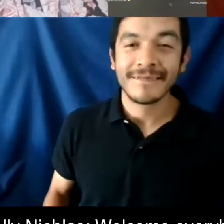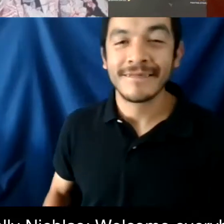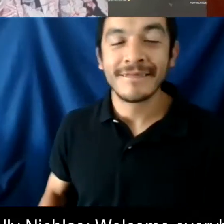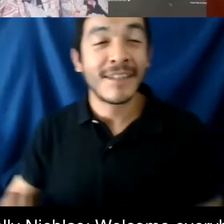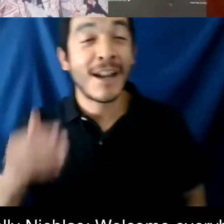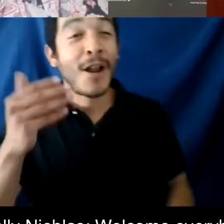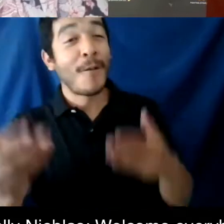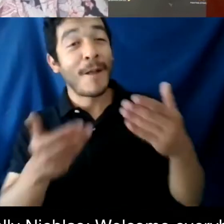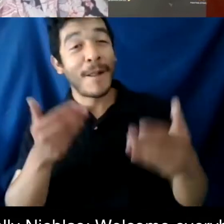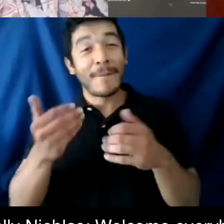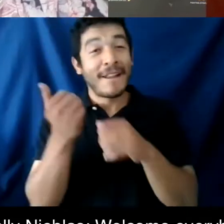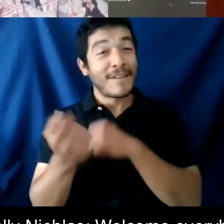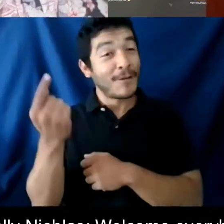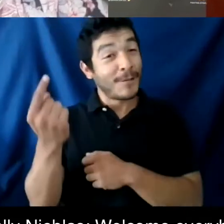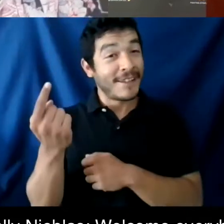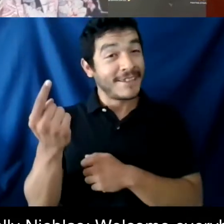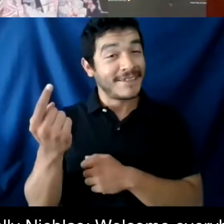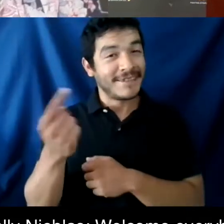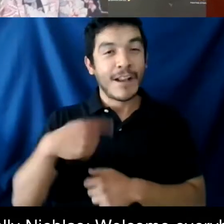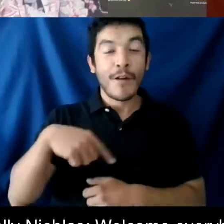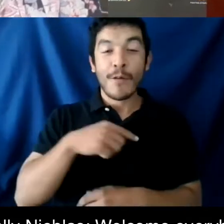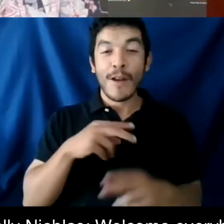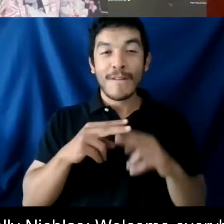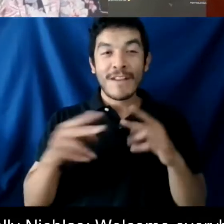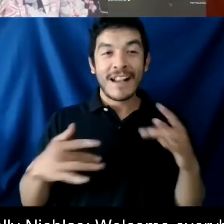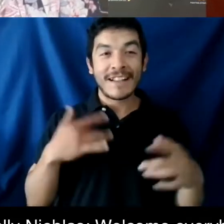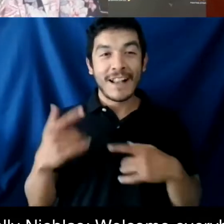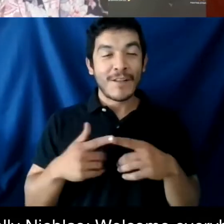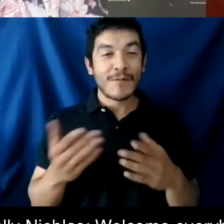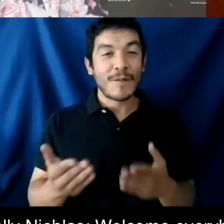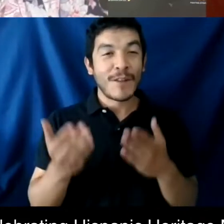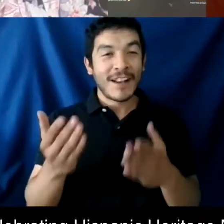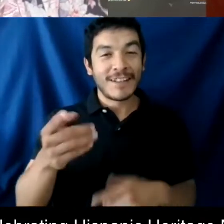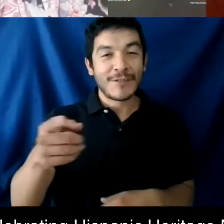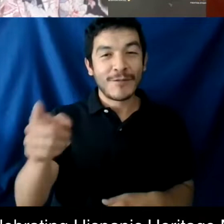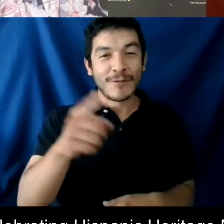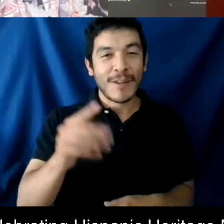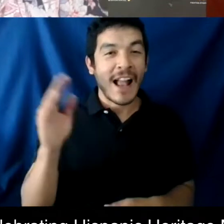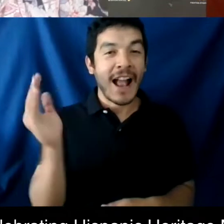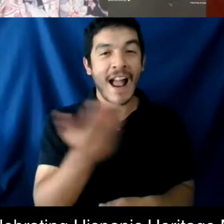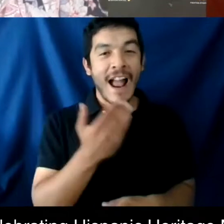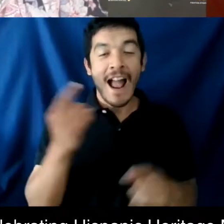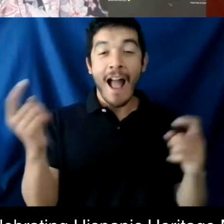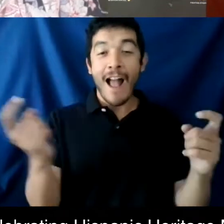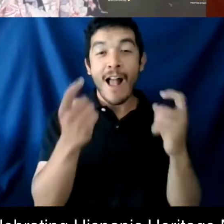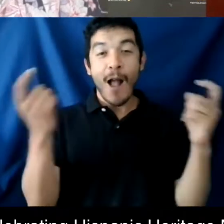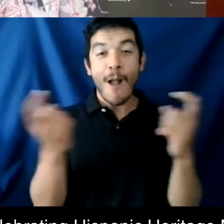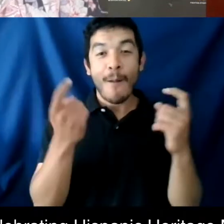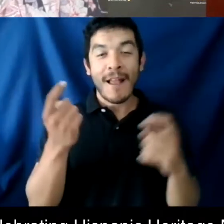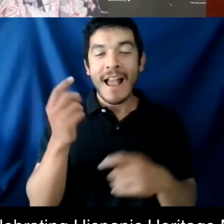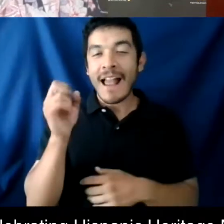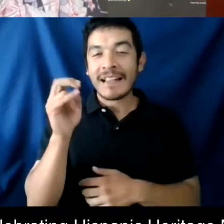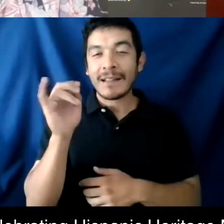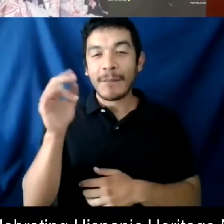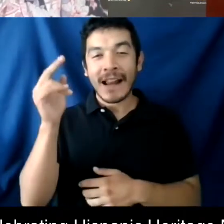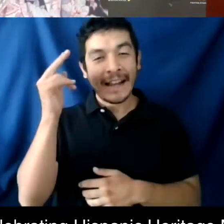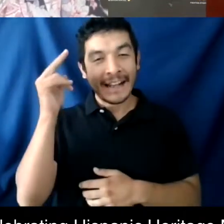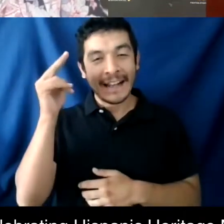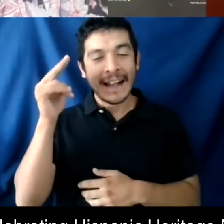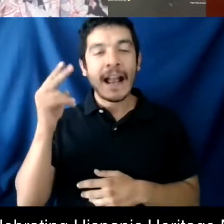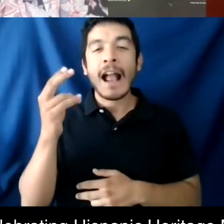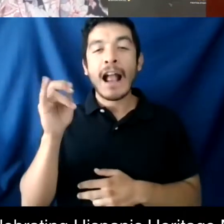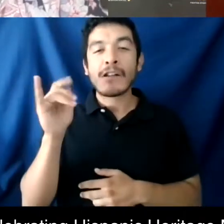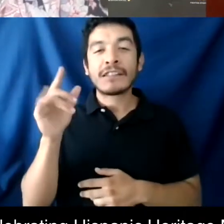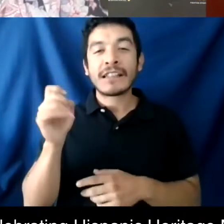Welcome, everybody. We are very excited to present to you our Celebrating Hispanic Heritage Month panel,